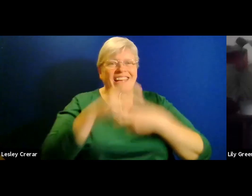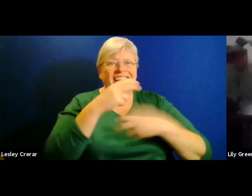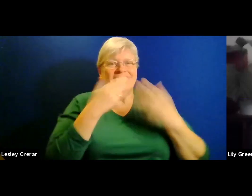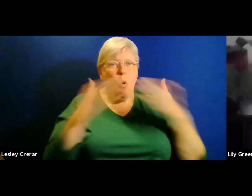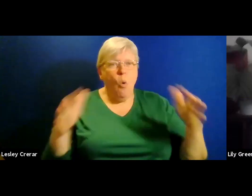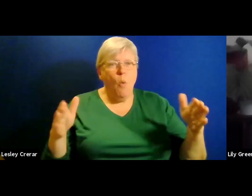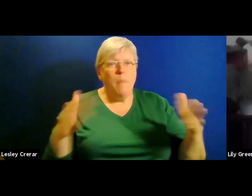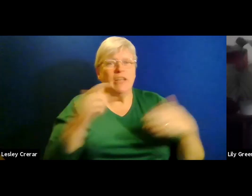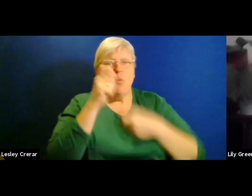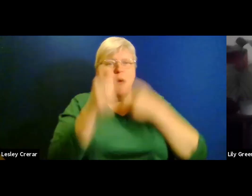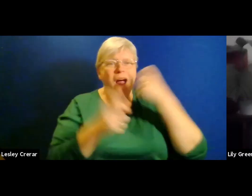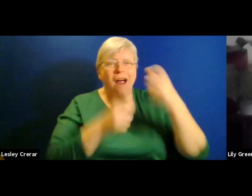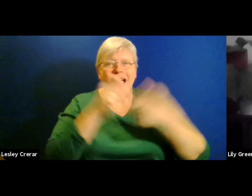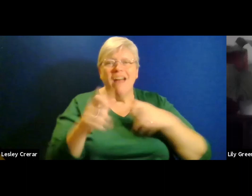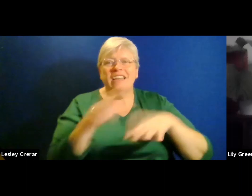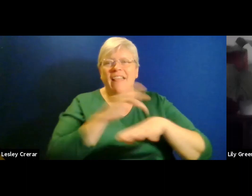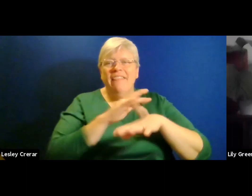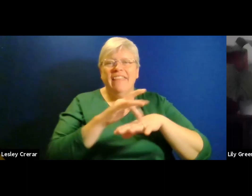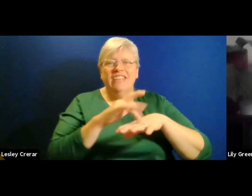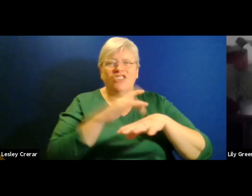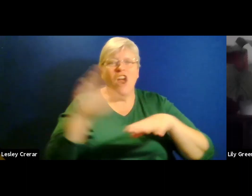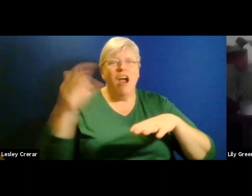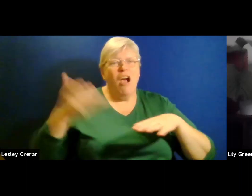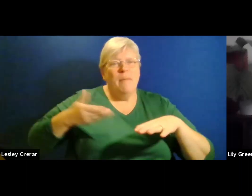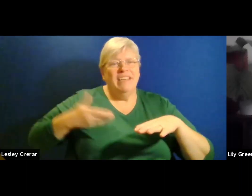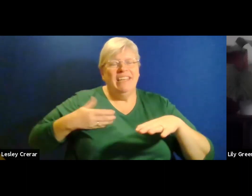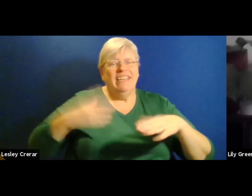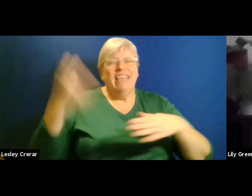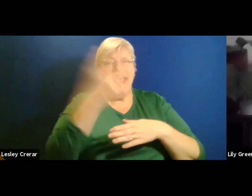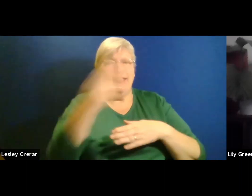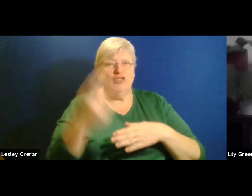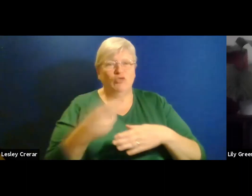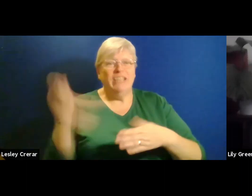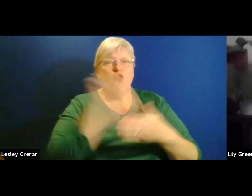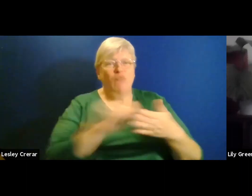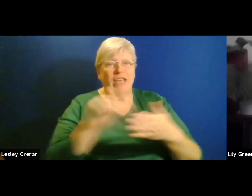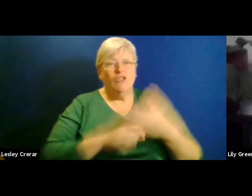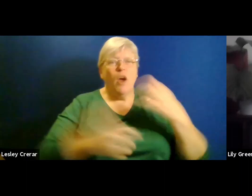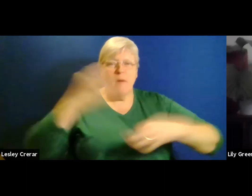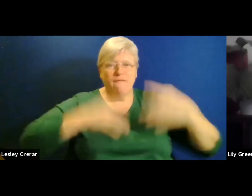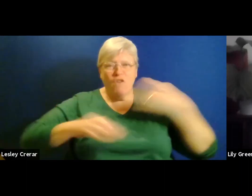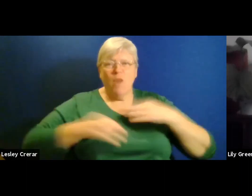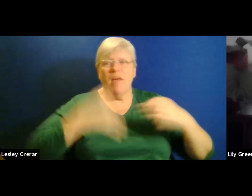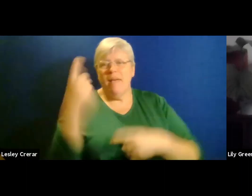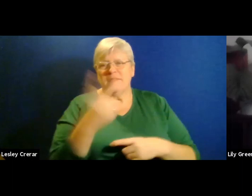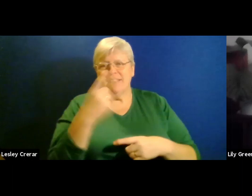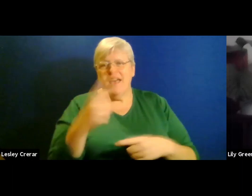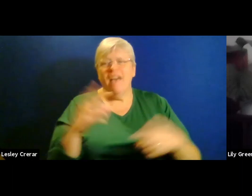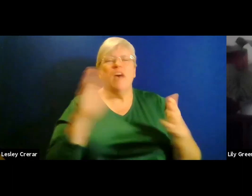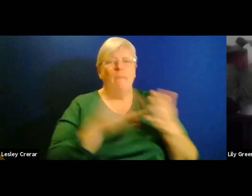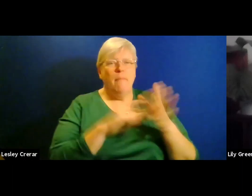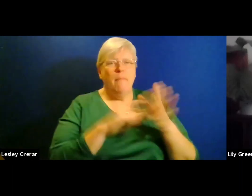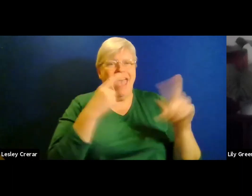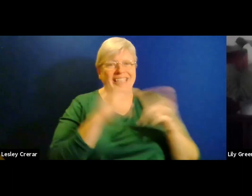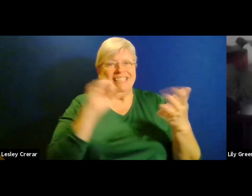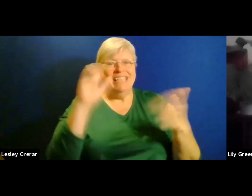company. And he is also an illustrator, writer and performer in his own right. So great to have Max here with us